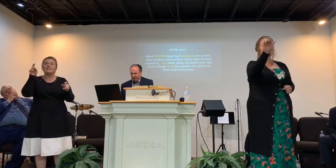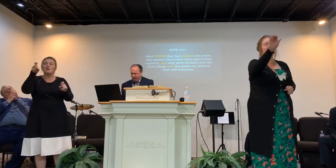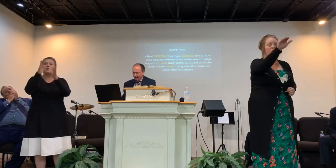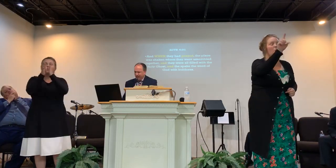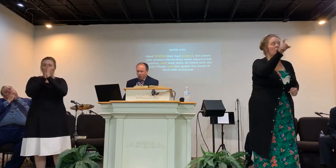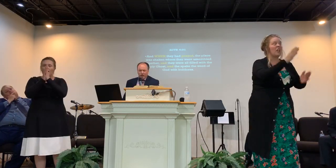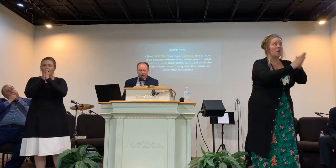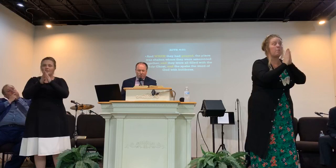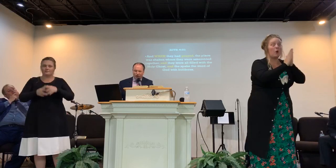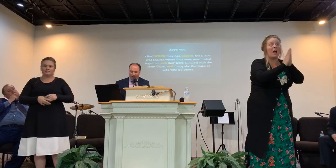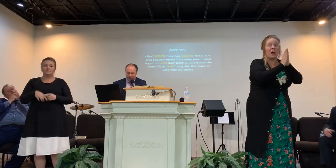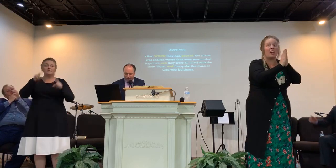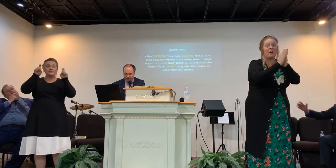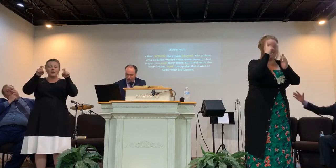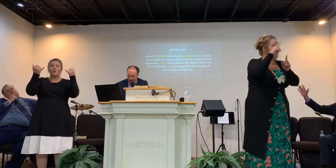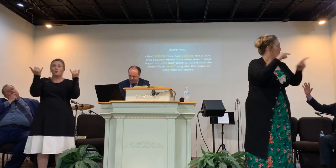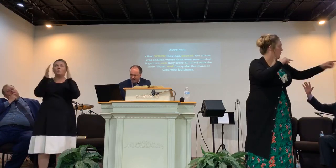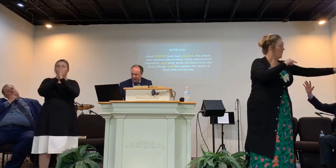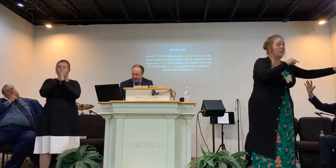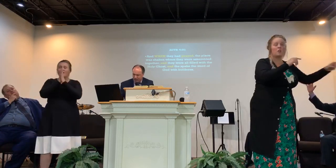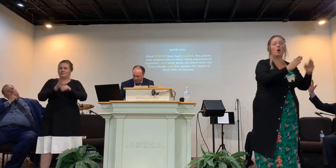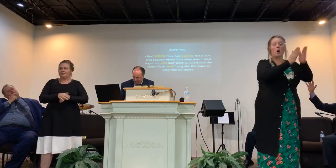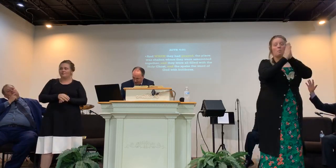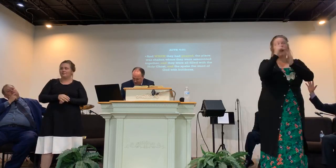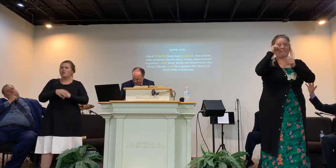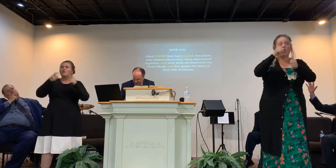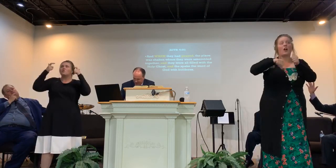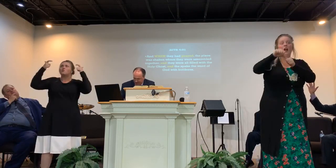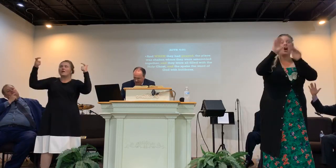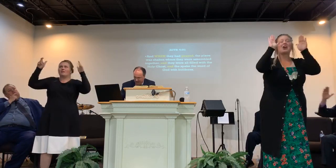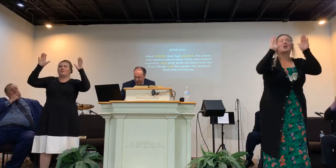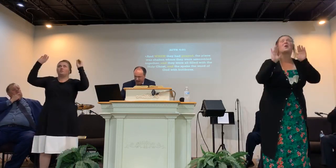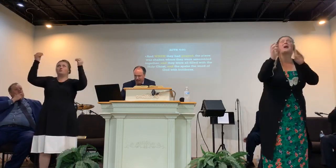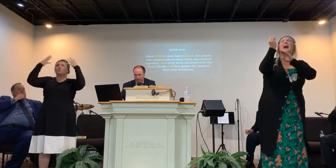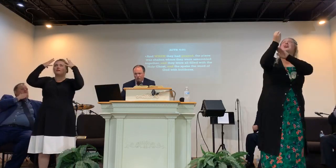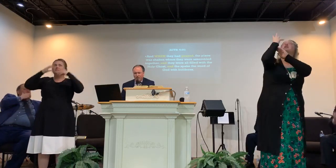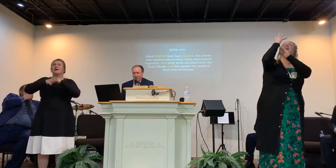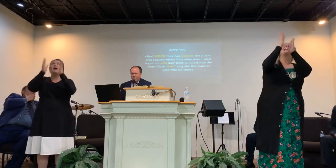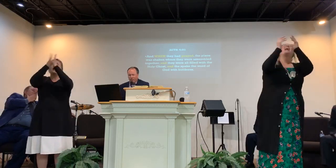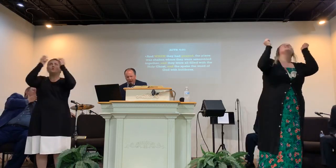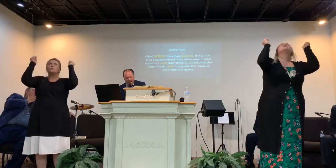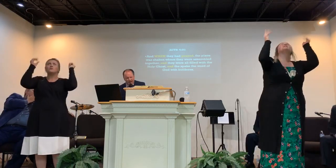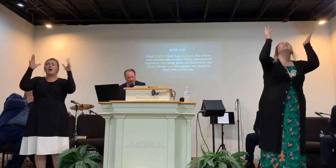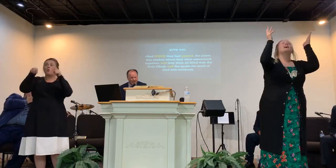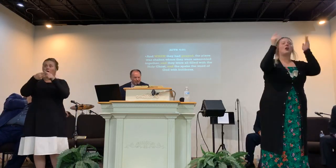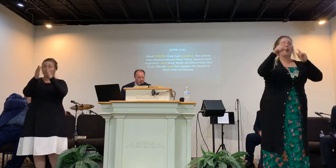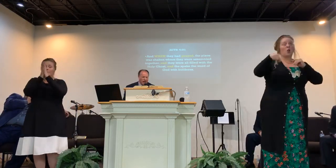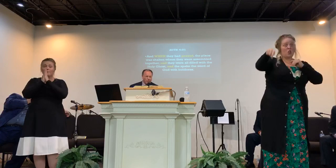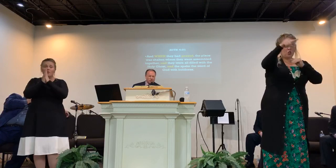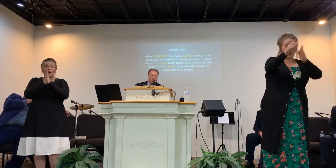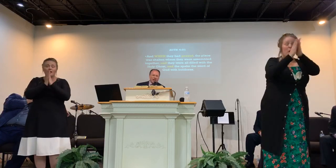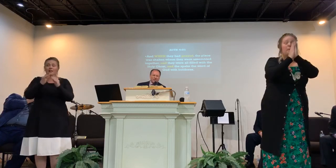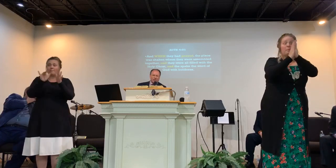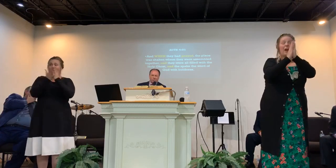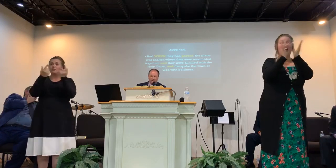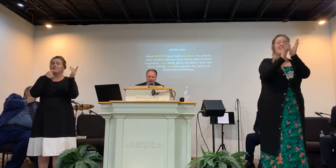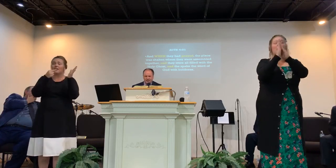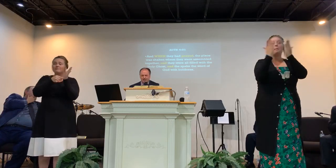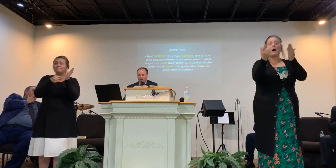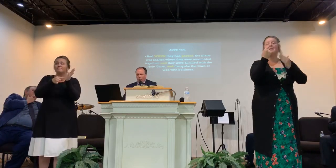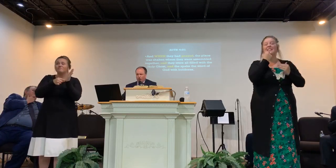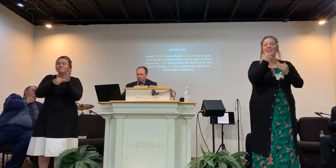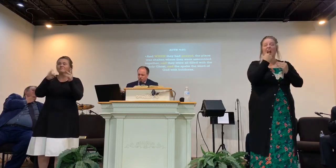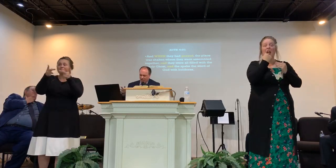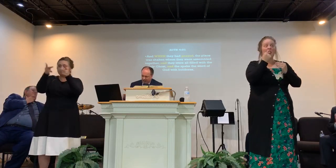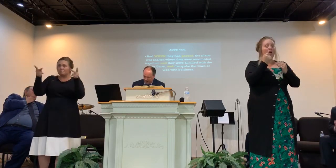pray. We need to pray for great grace. Hallelujah. When they prayed, the Bible says the